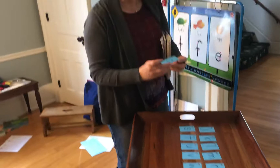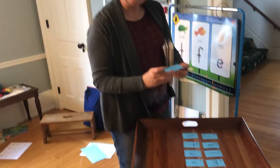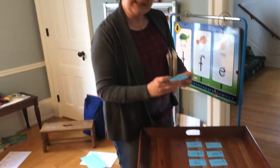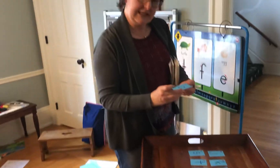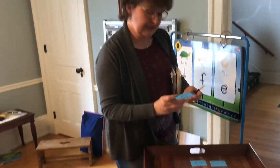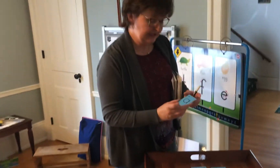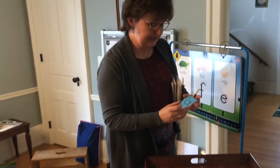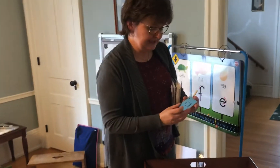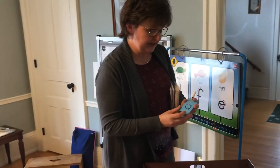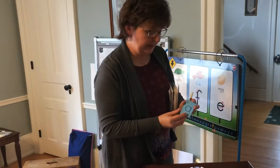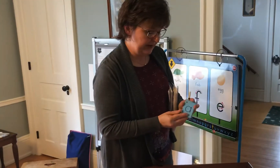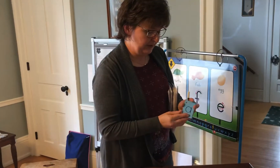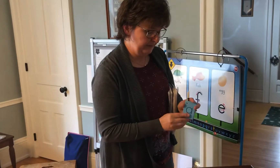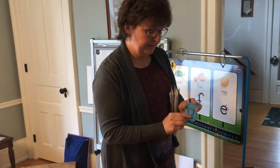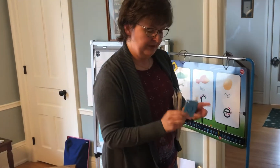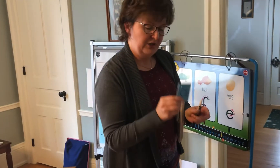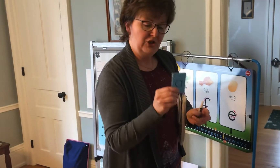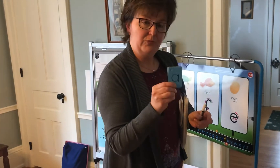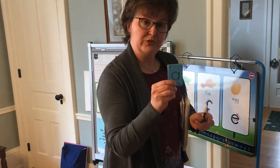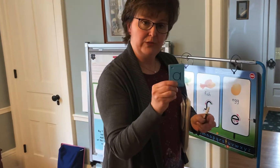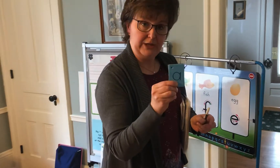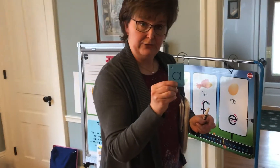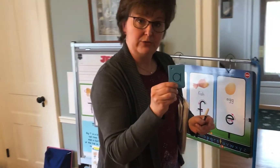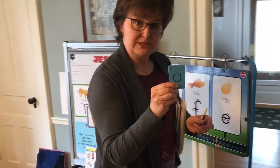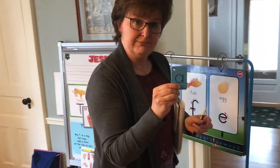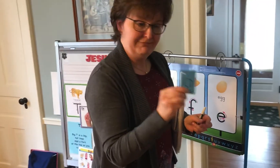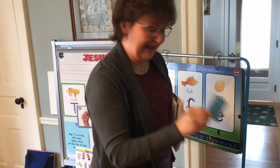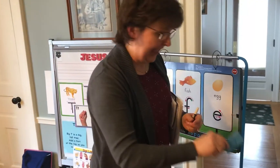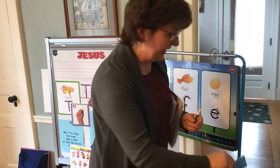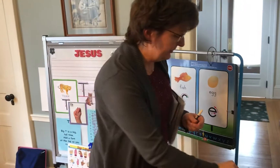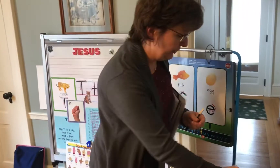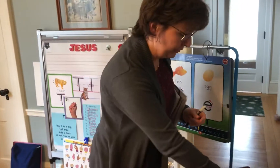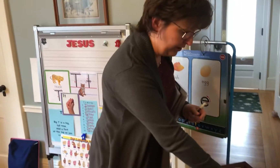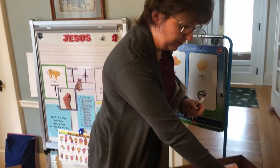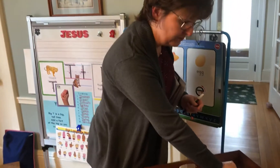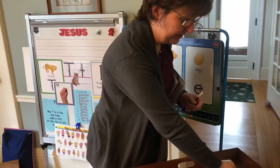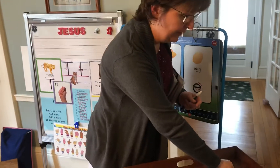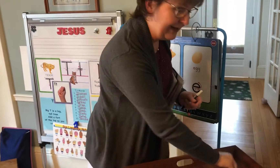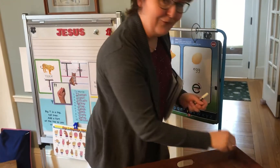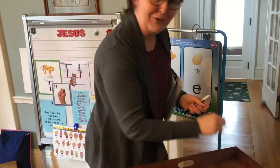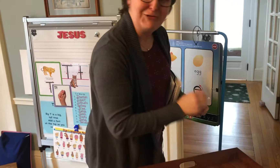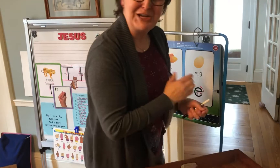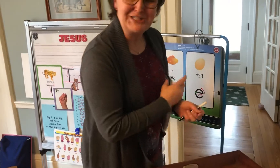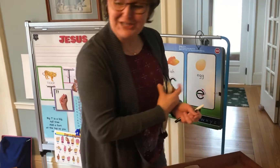Z is at the bottom, you put the ring through it. And your cards will be waiting for you next time.